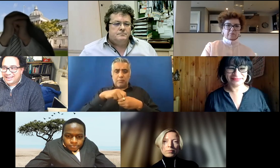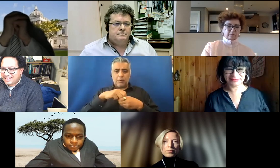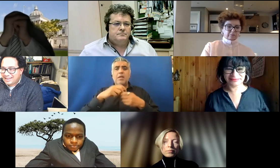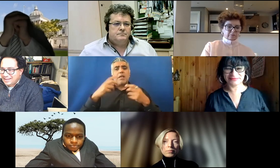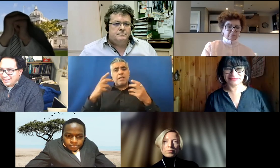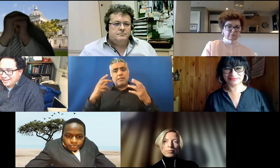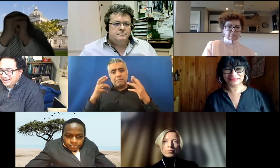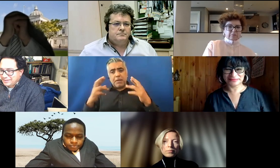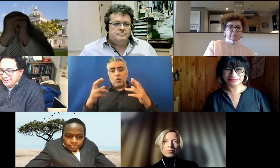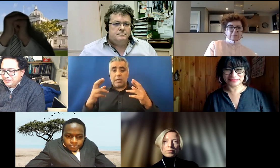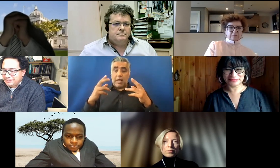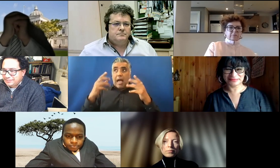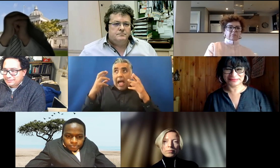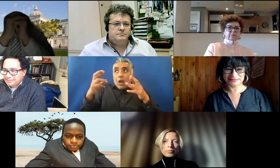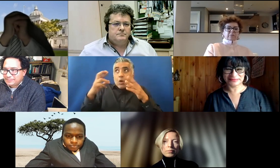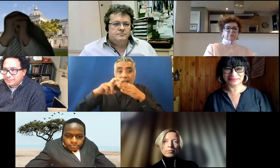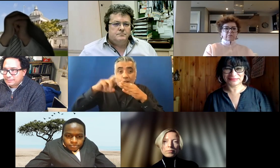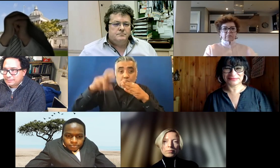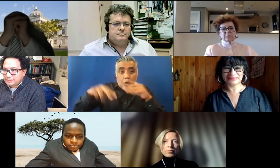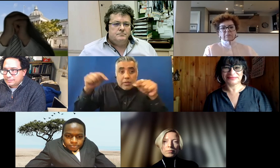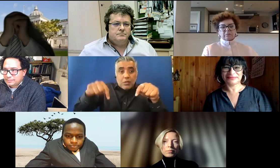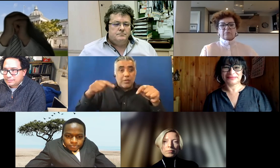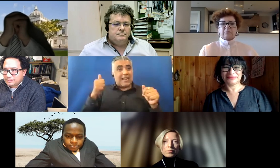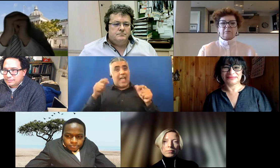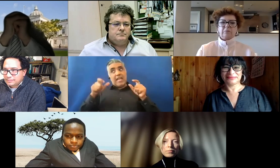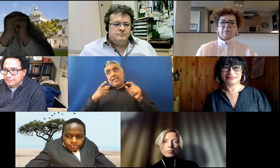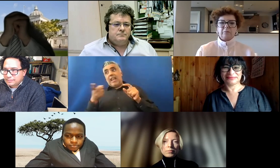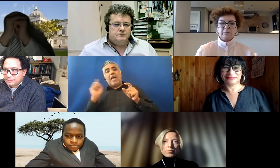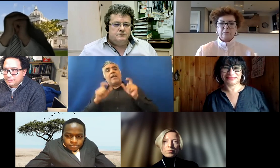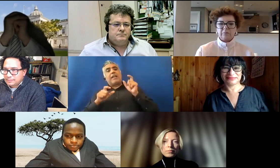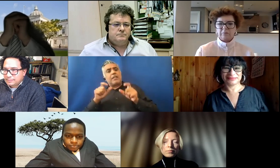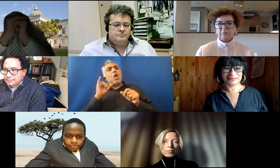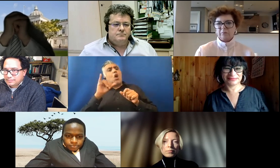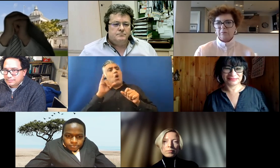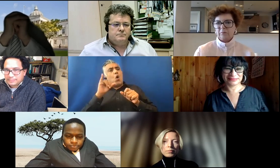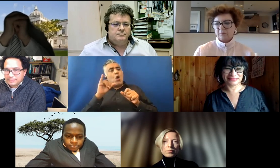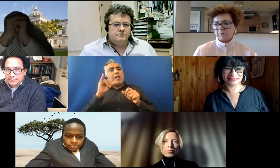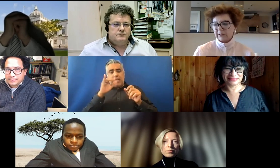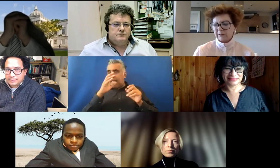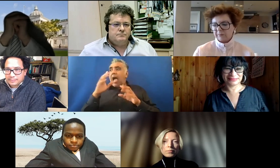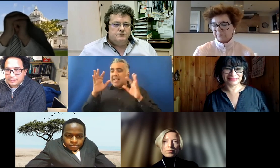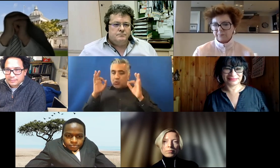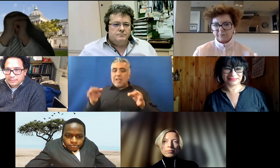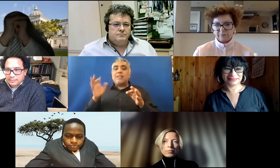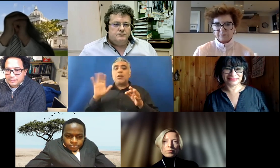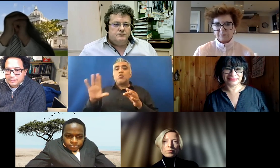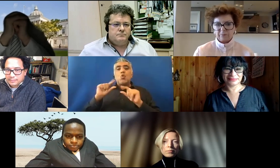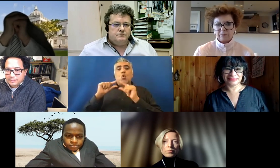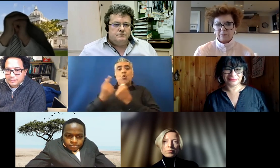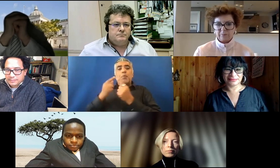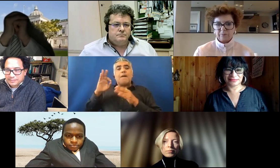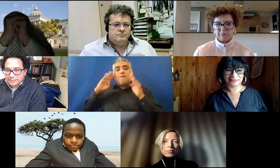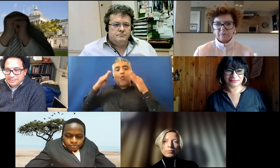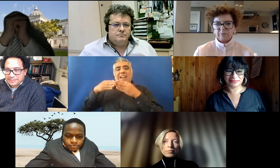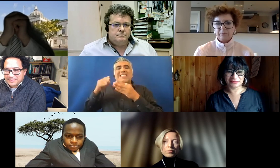something comes of this, that people would have the takeaway to make sure that the focus groups are more inclusive, and that when the research